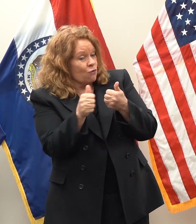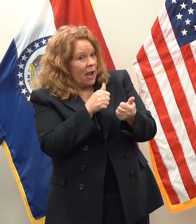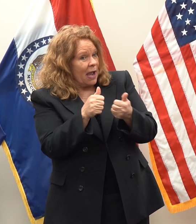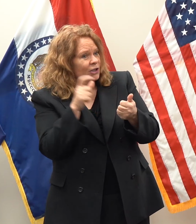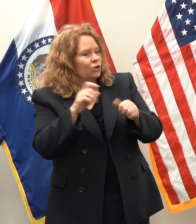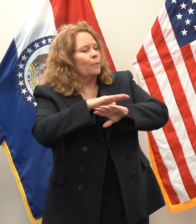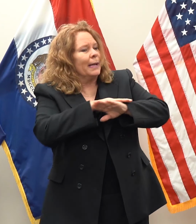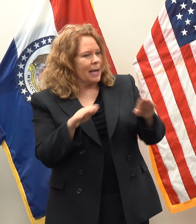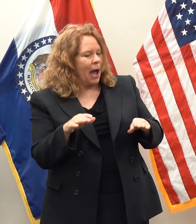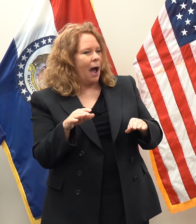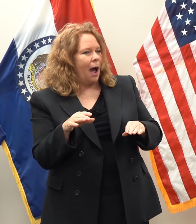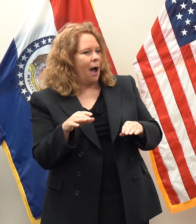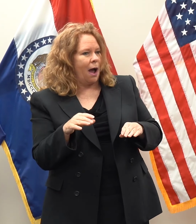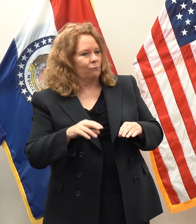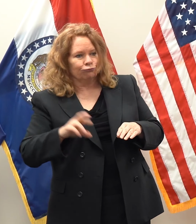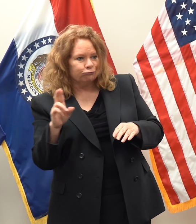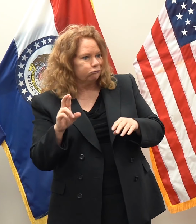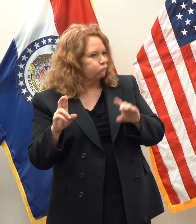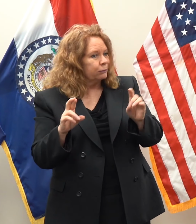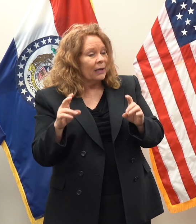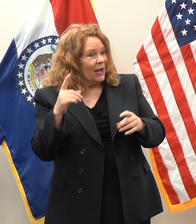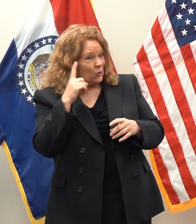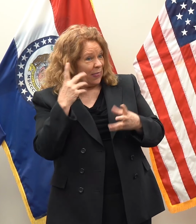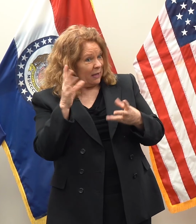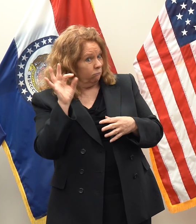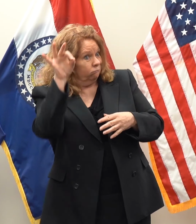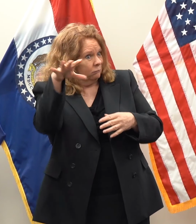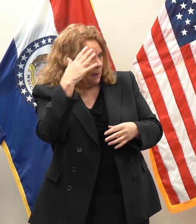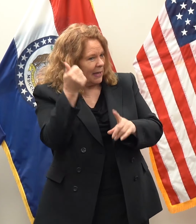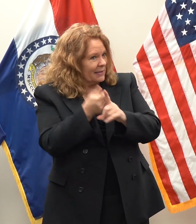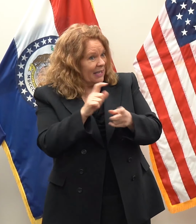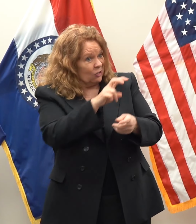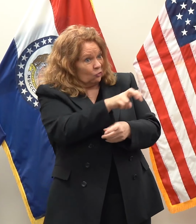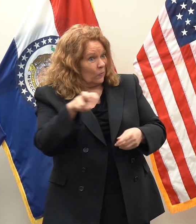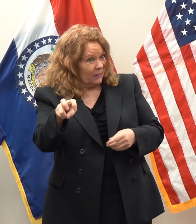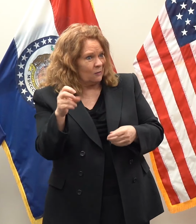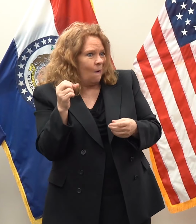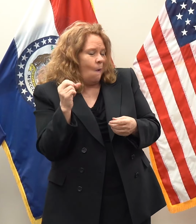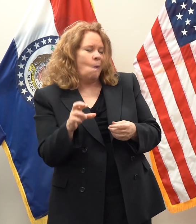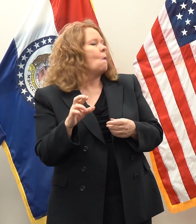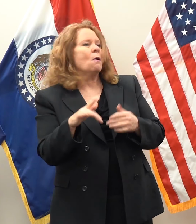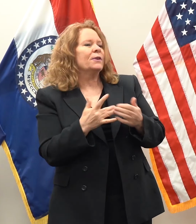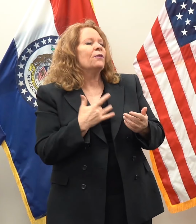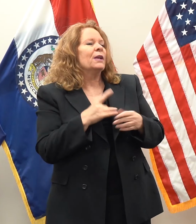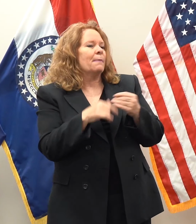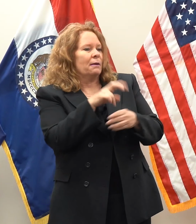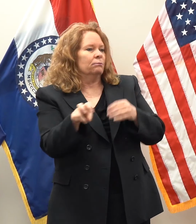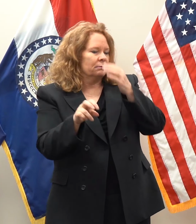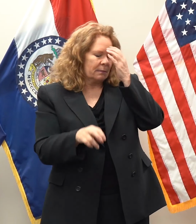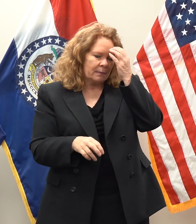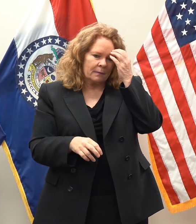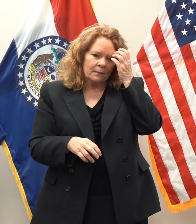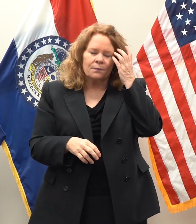be nonpartisan. Do you feel as though that's just something that's being thrown out there because he switched parties, or your reaction to him switching parties?